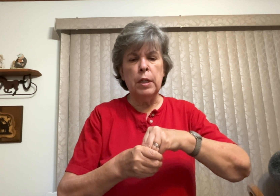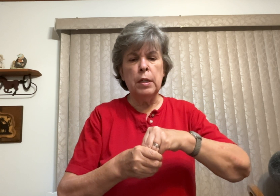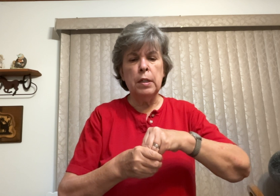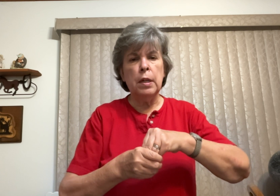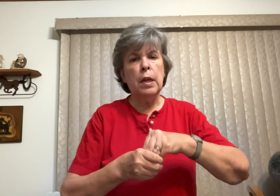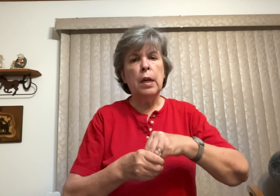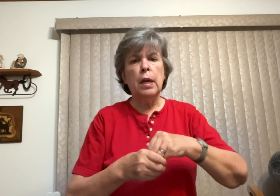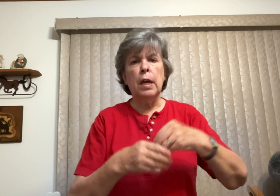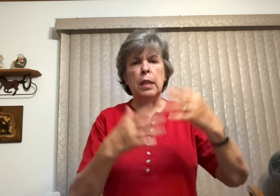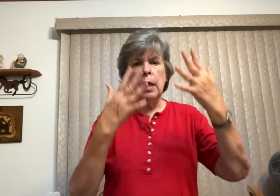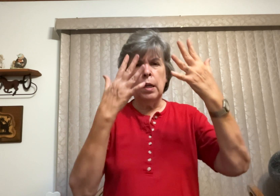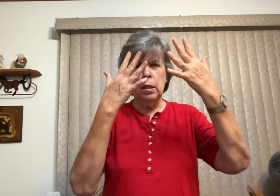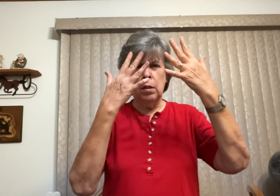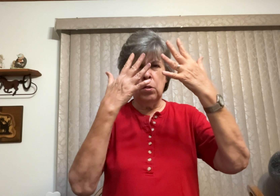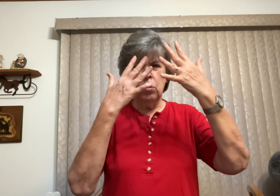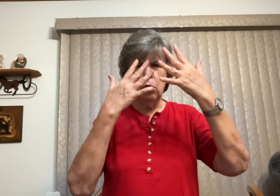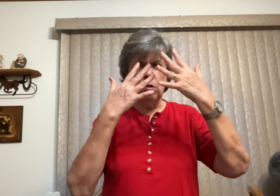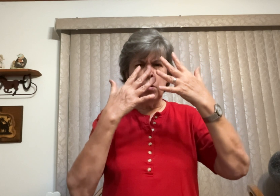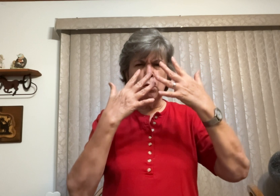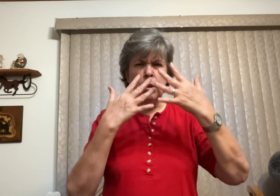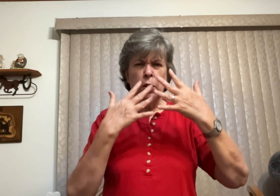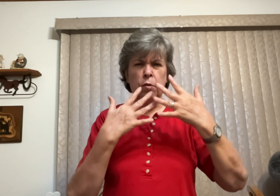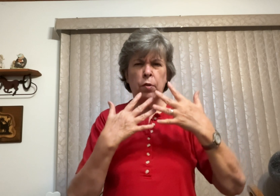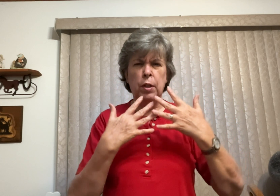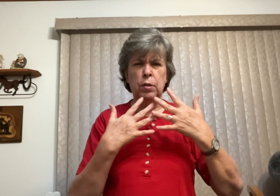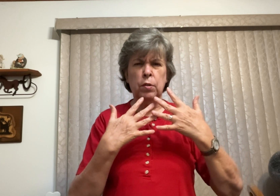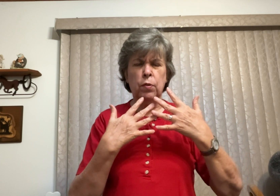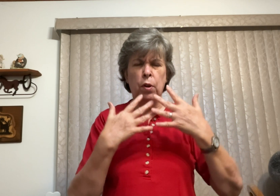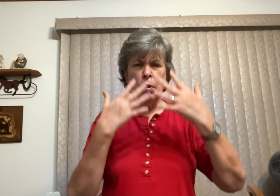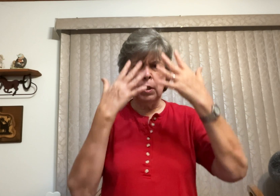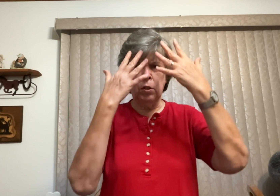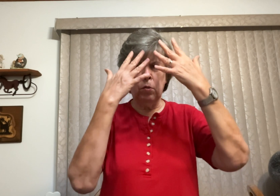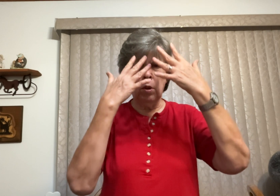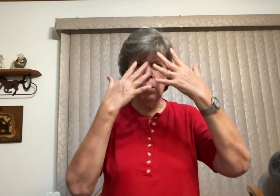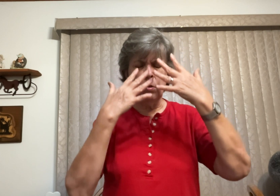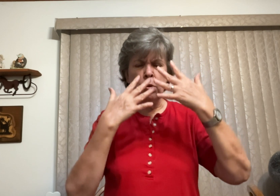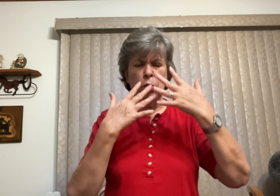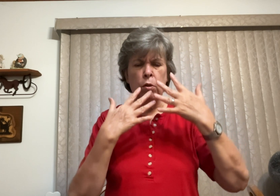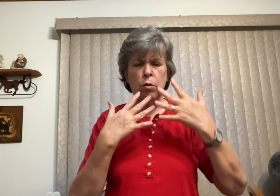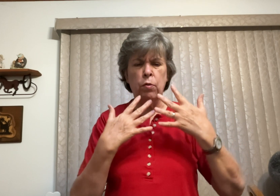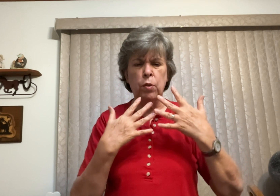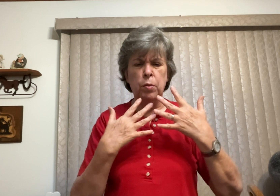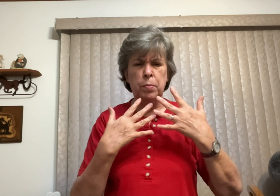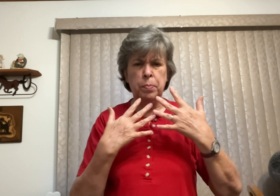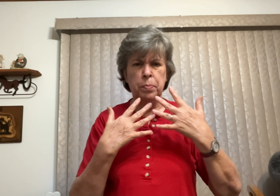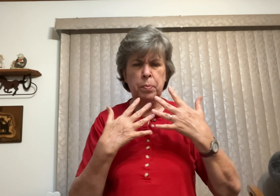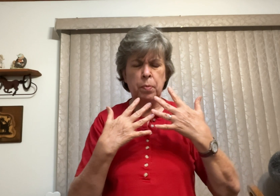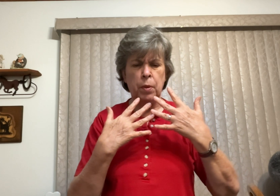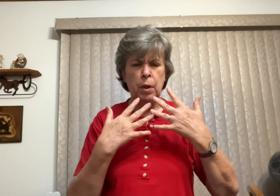in, and then sorrow. It's like your face is falling and you want to look sorrowful. Okay.